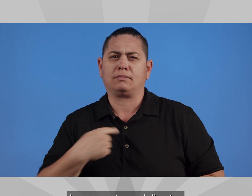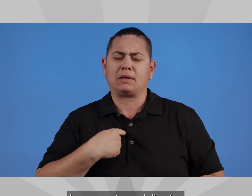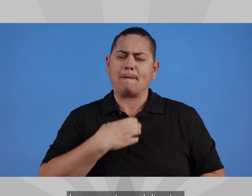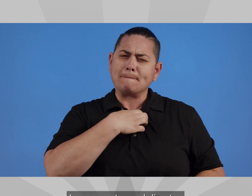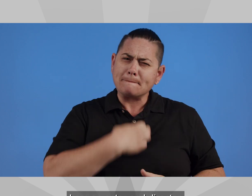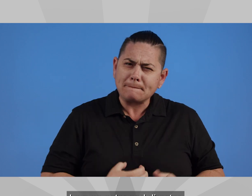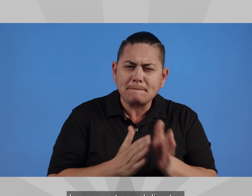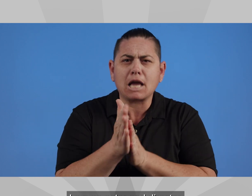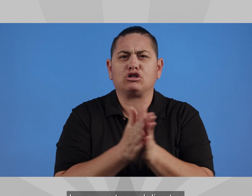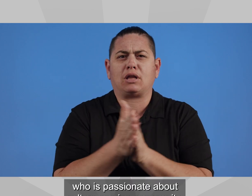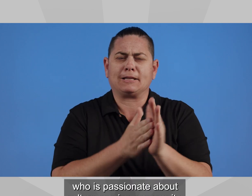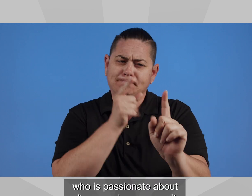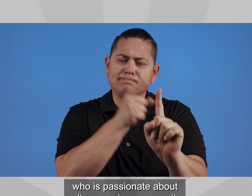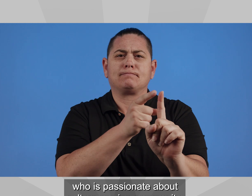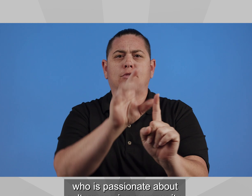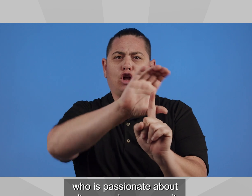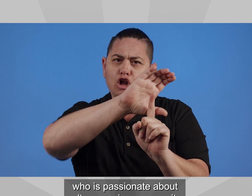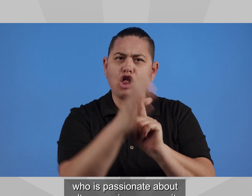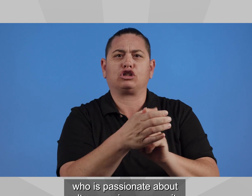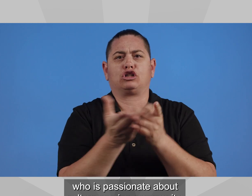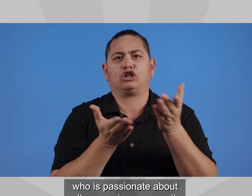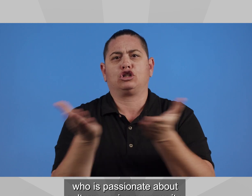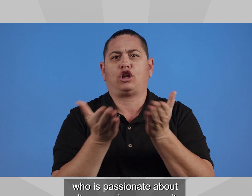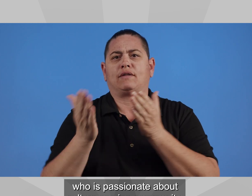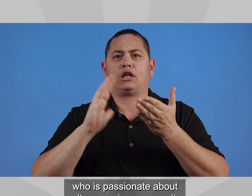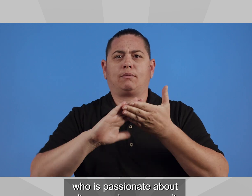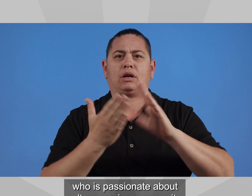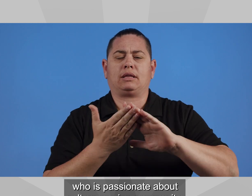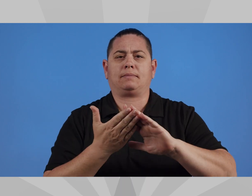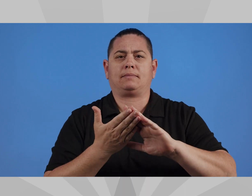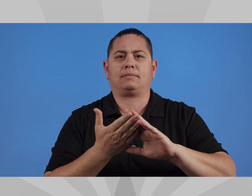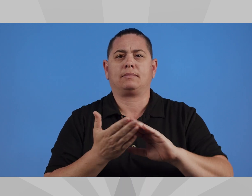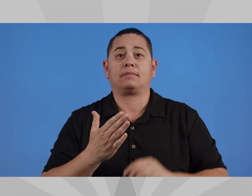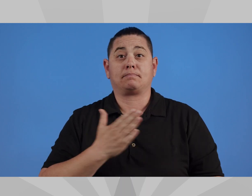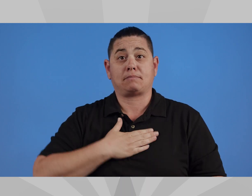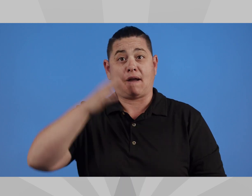I am an actor and director who is passionate about culture serving community.